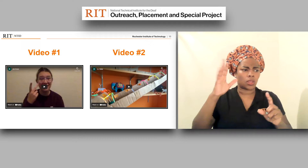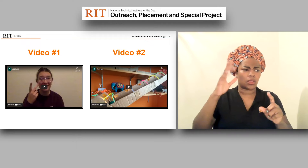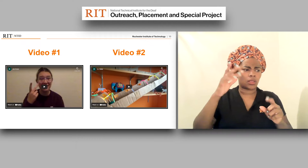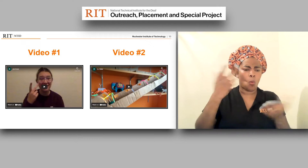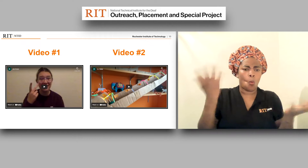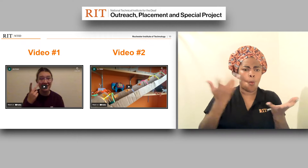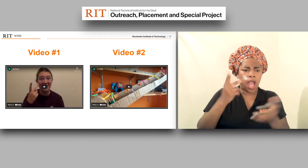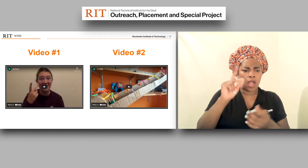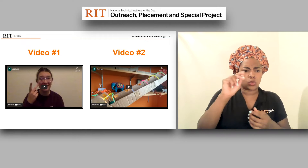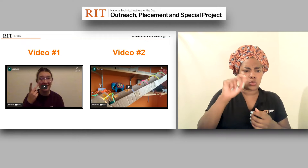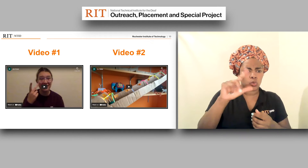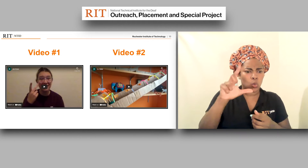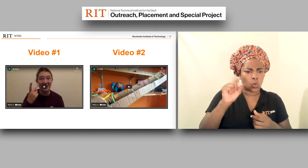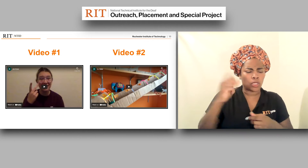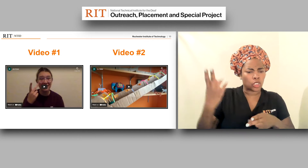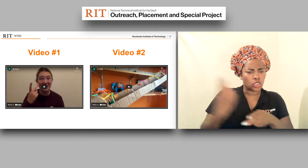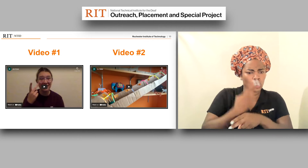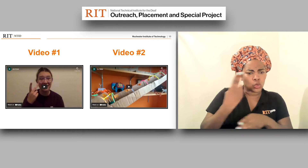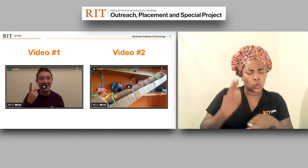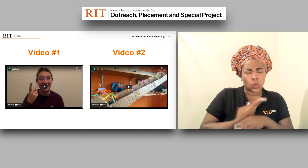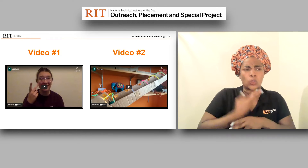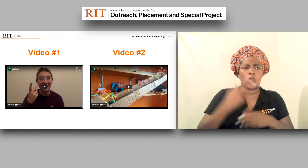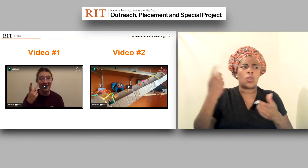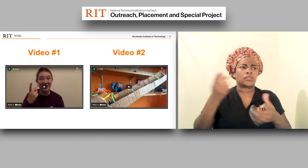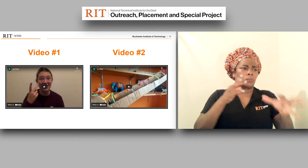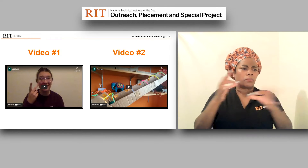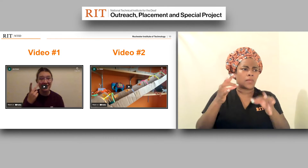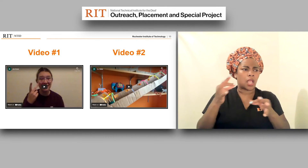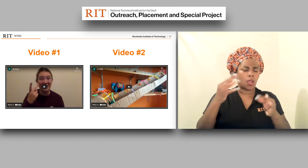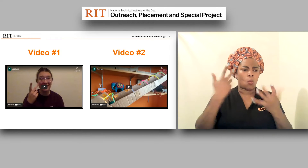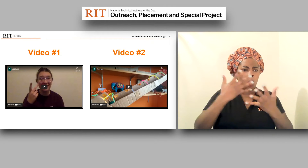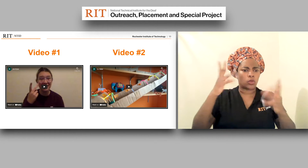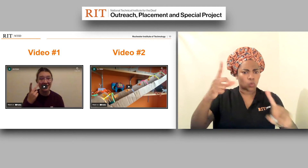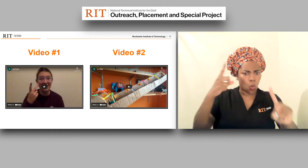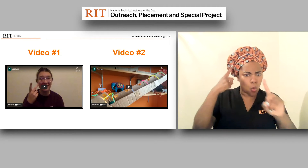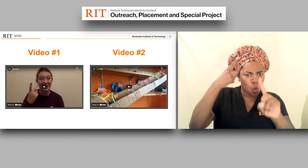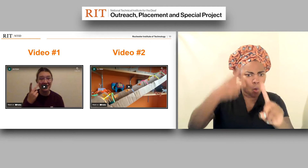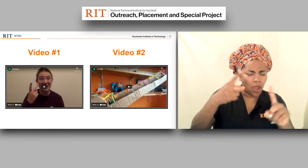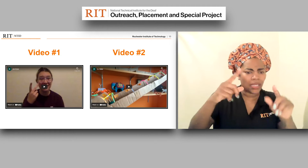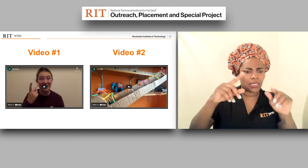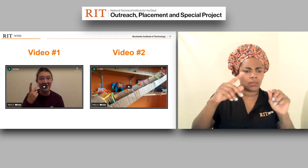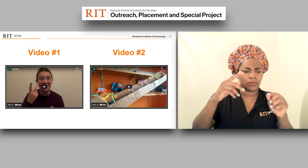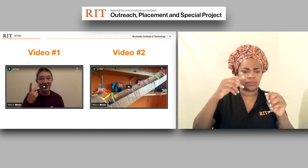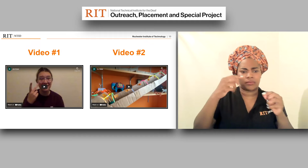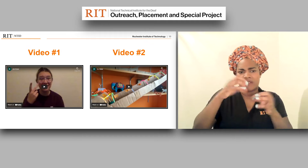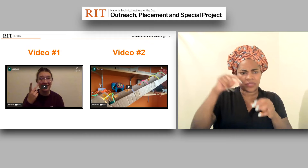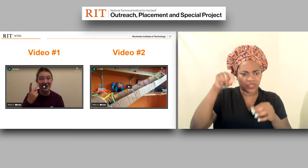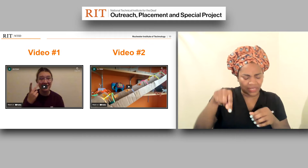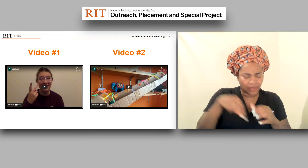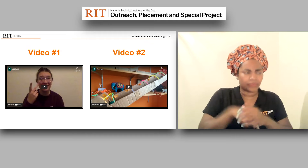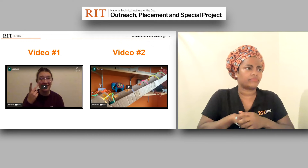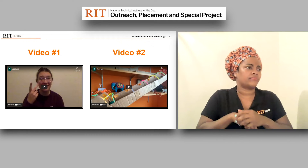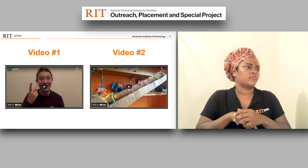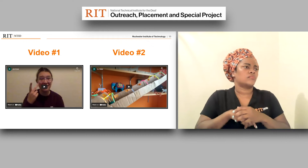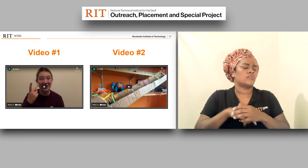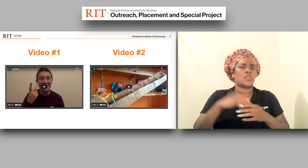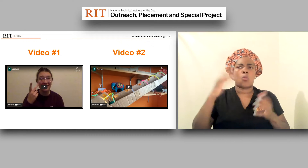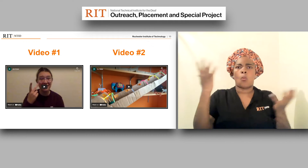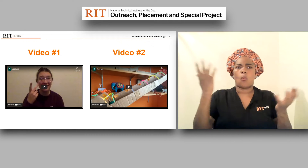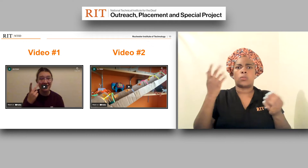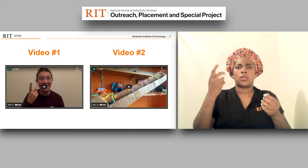your tools are, what the goal of your project there.